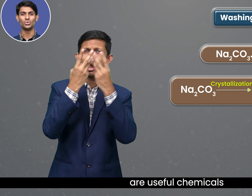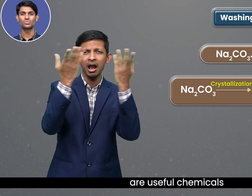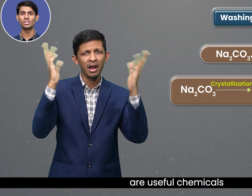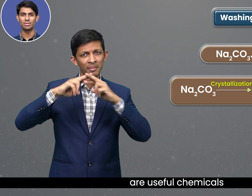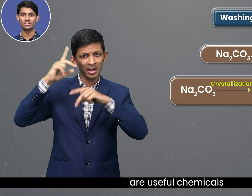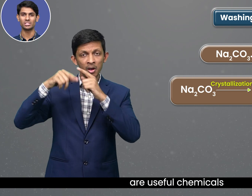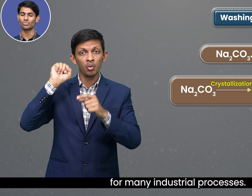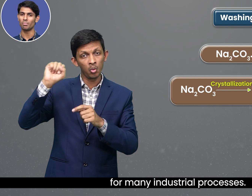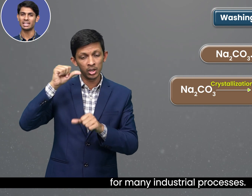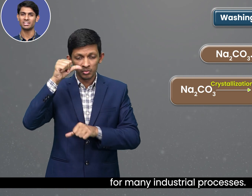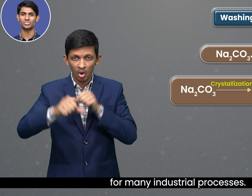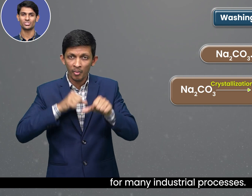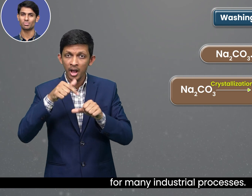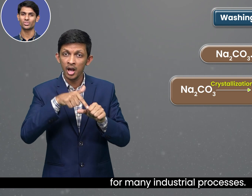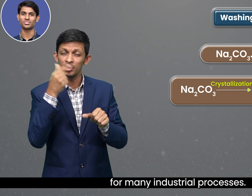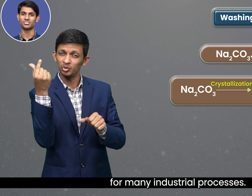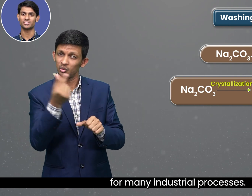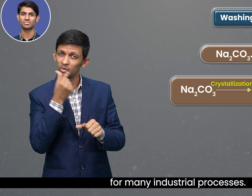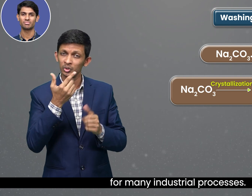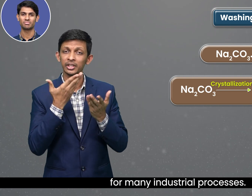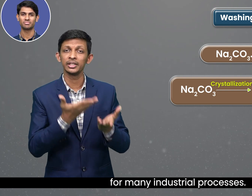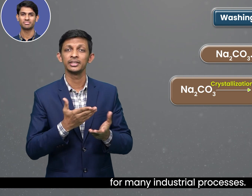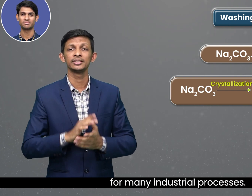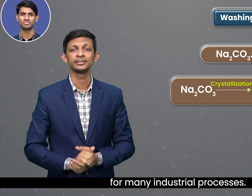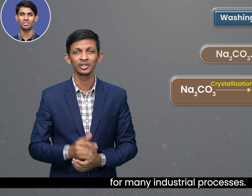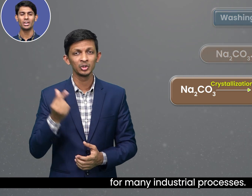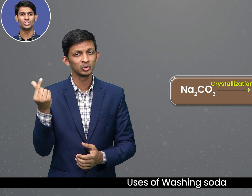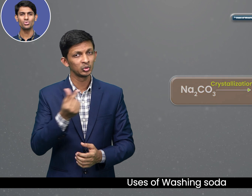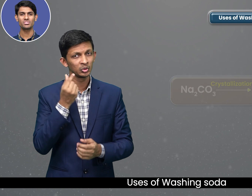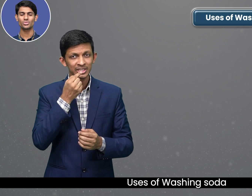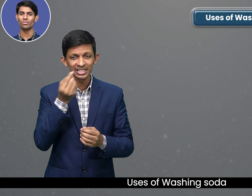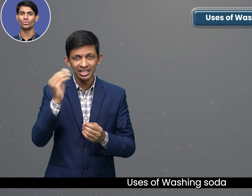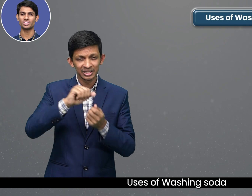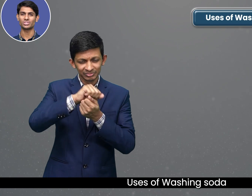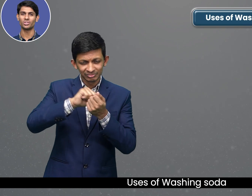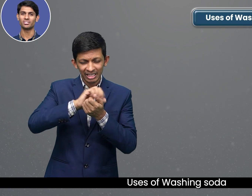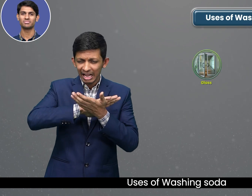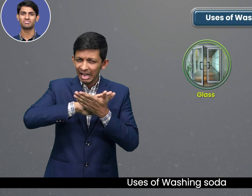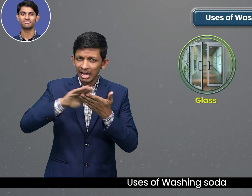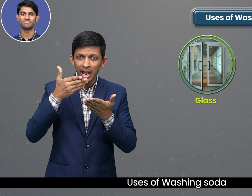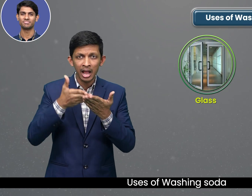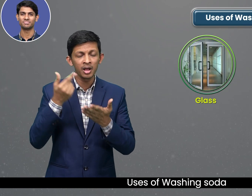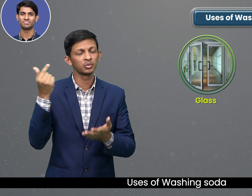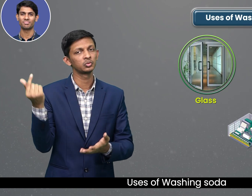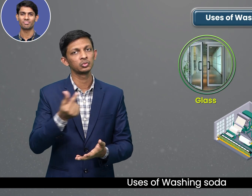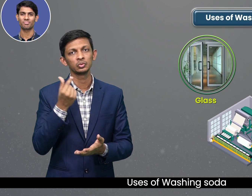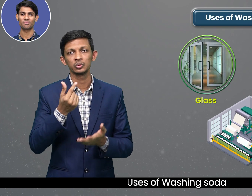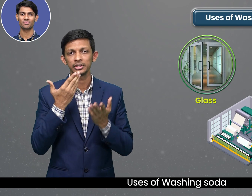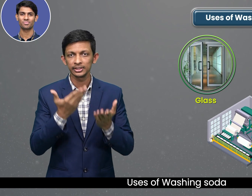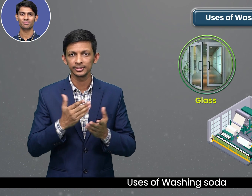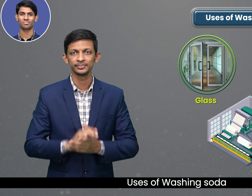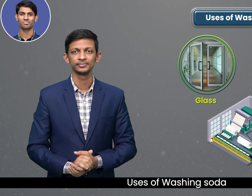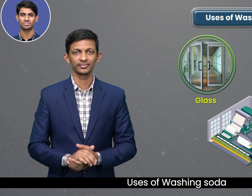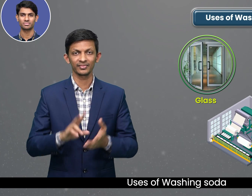are useful chemicals for many industrial processes. Uses of washing soda.